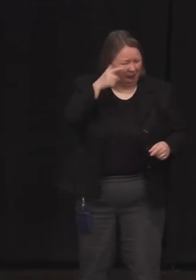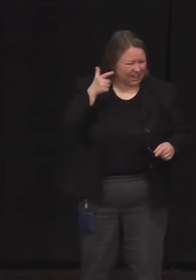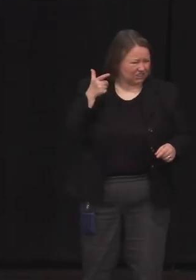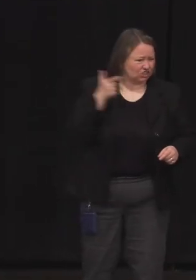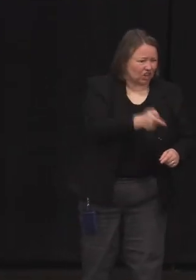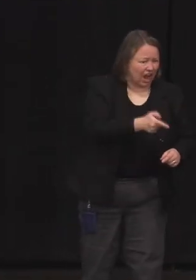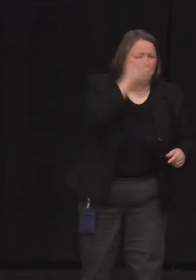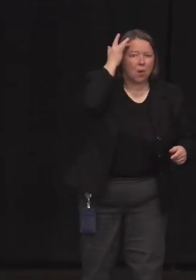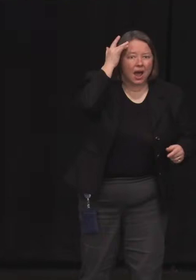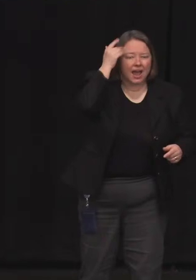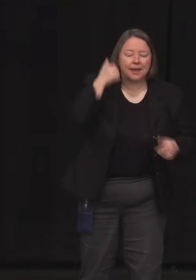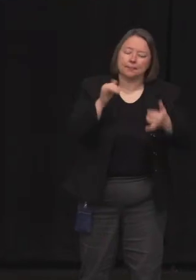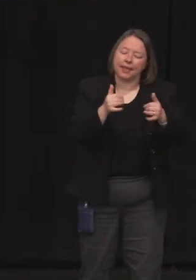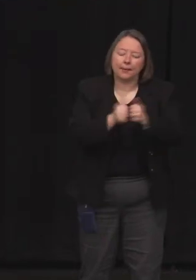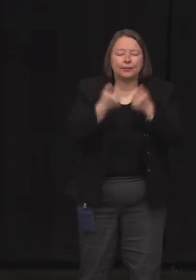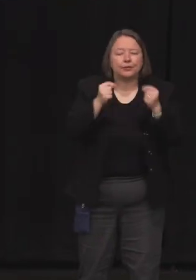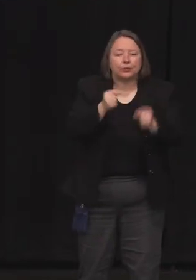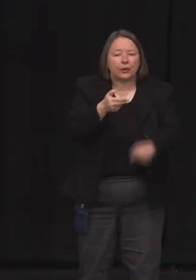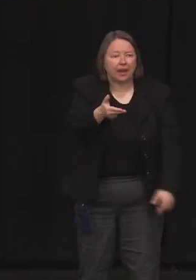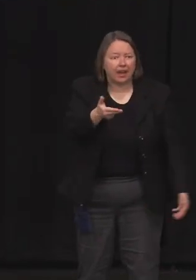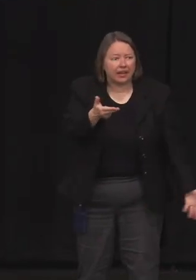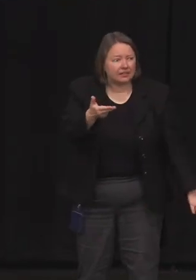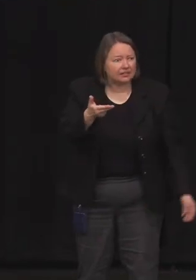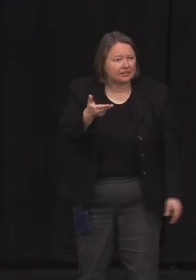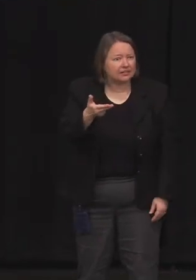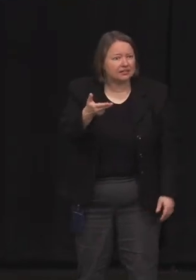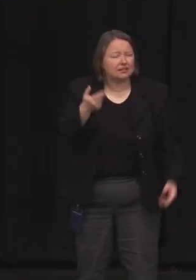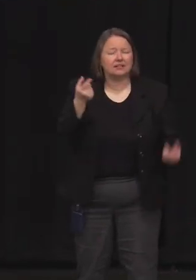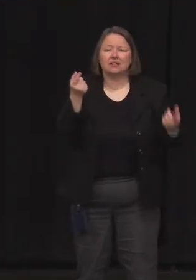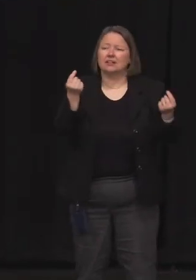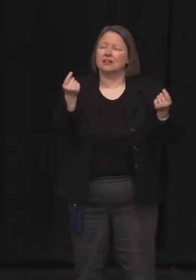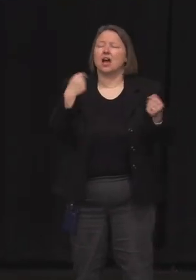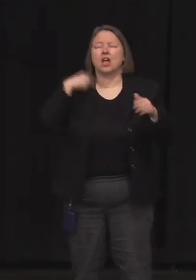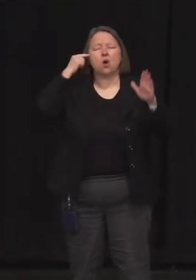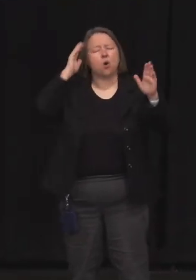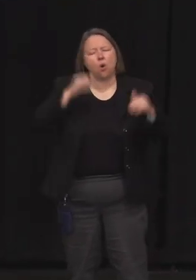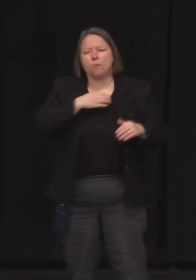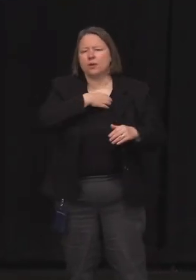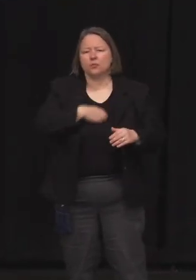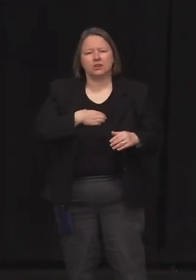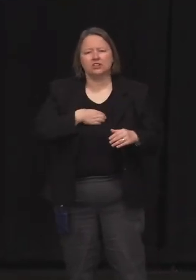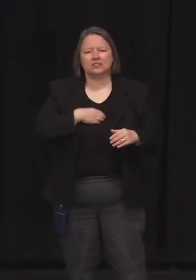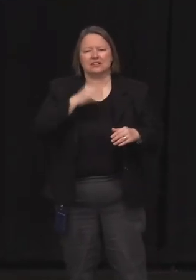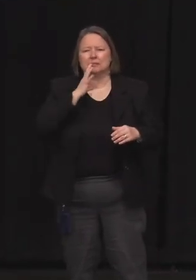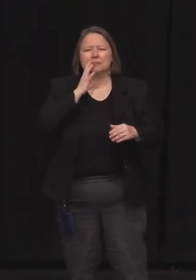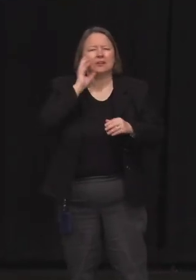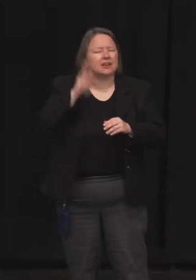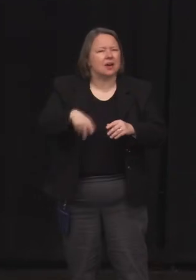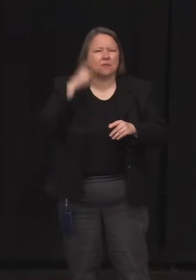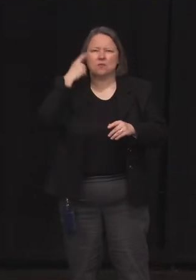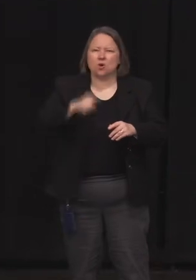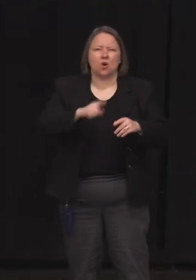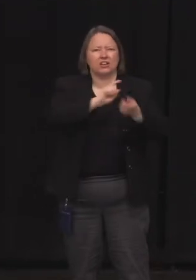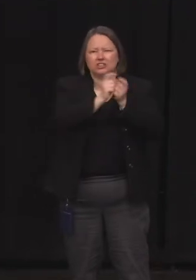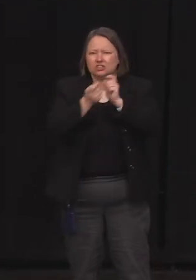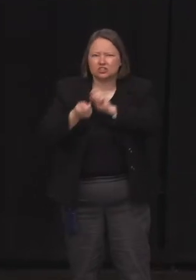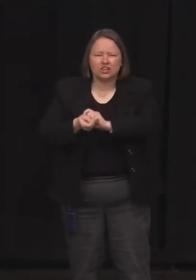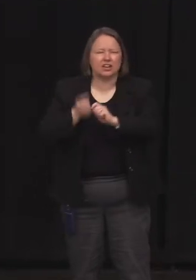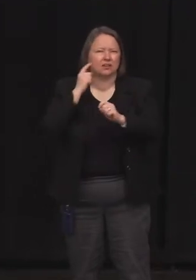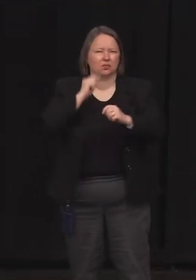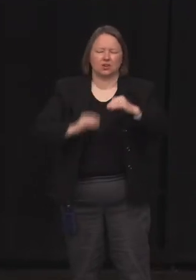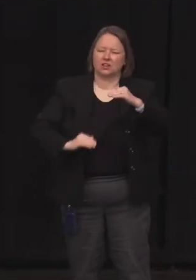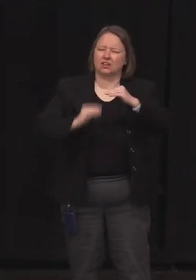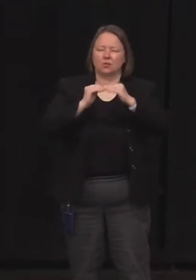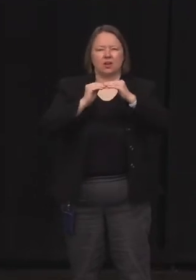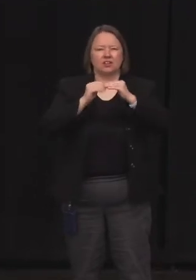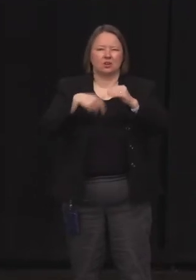playing with a toy gun? But all I can do is hope and wish and speak out to create a change in equality so that people will know